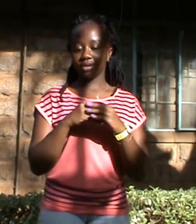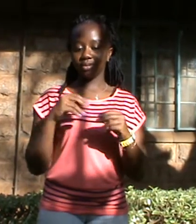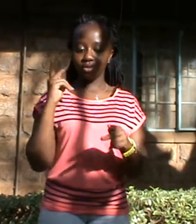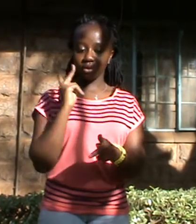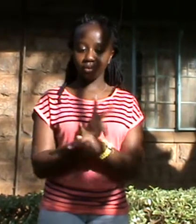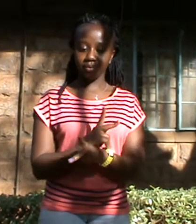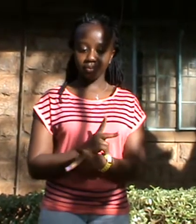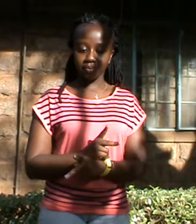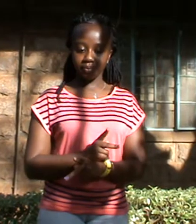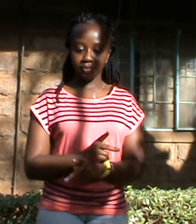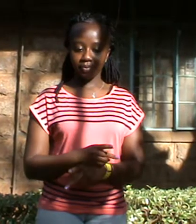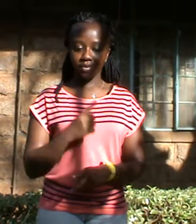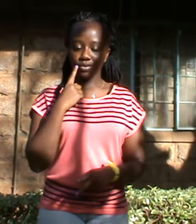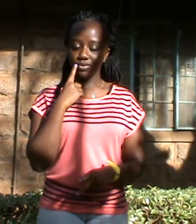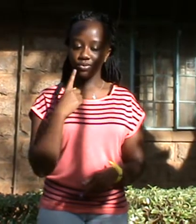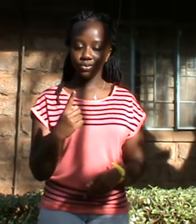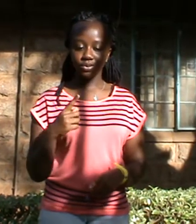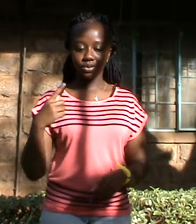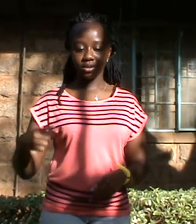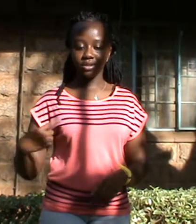So industry economic country